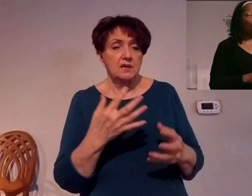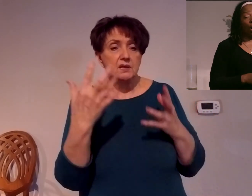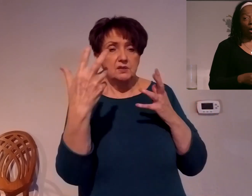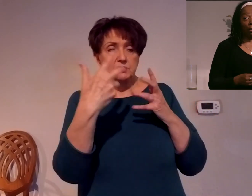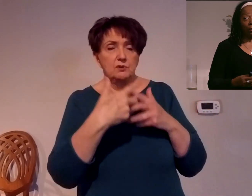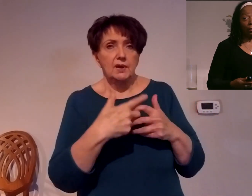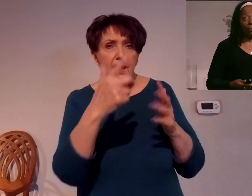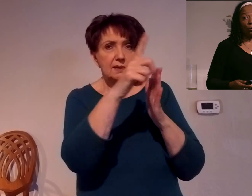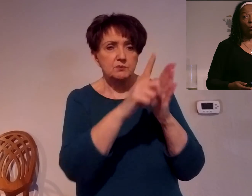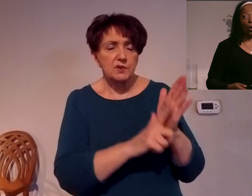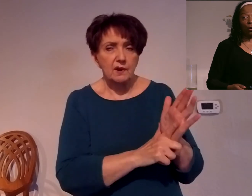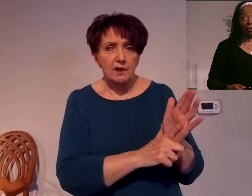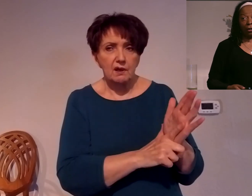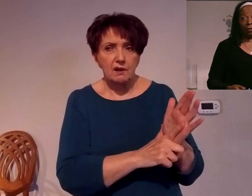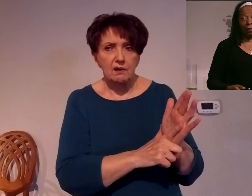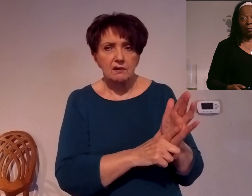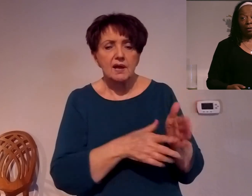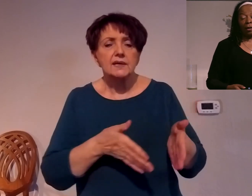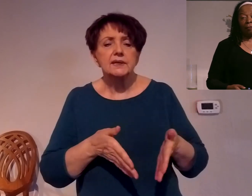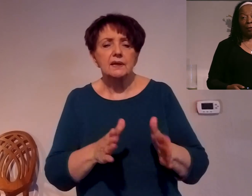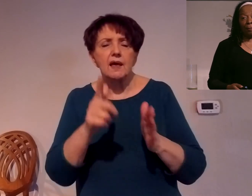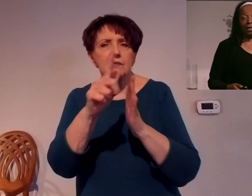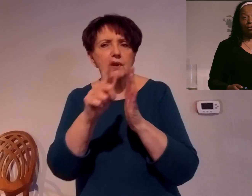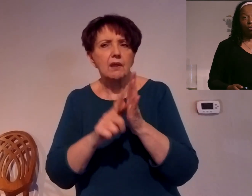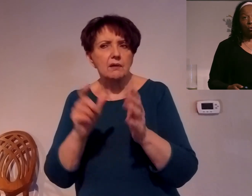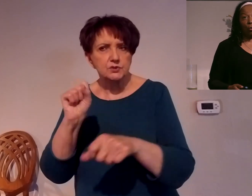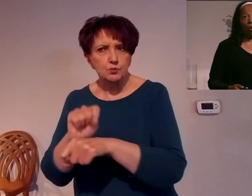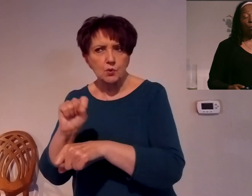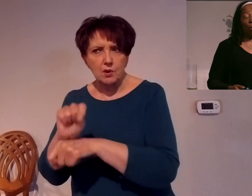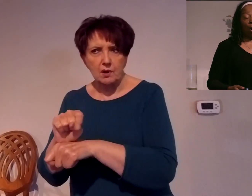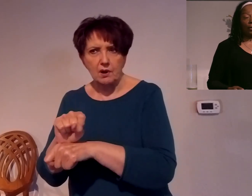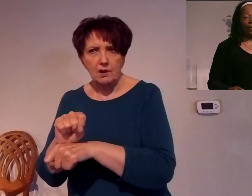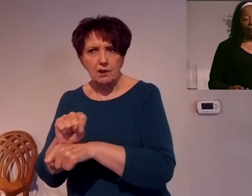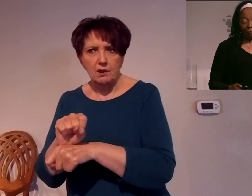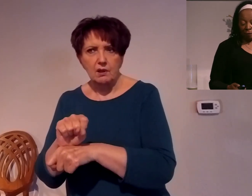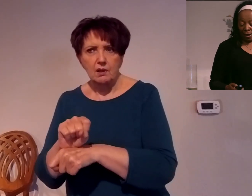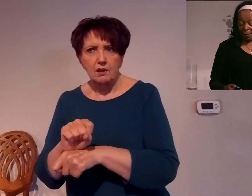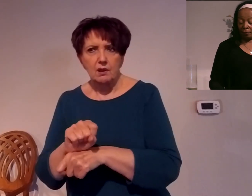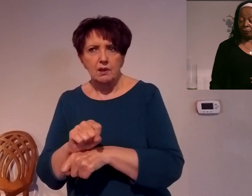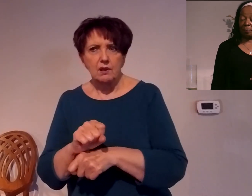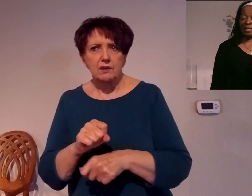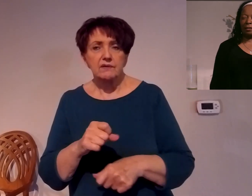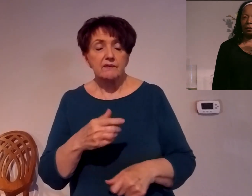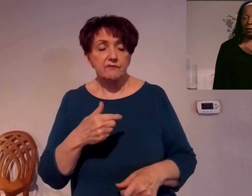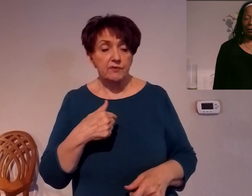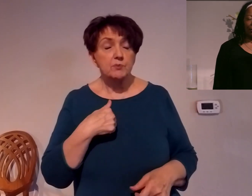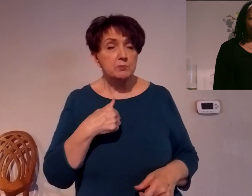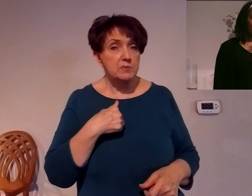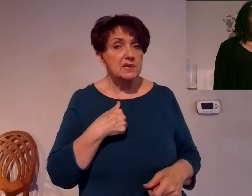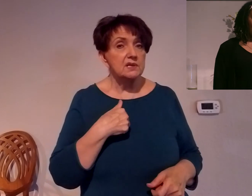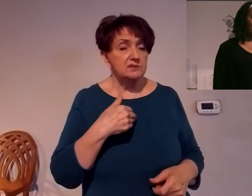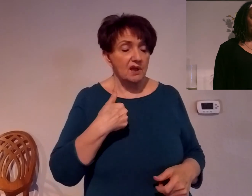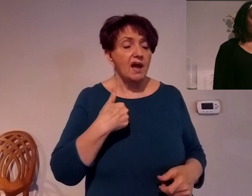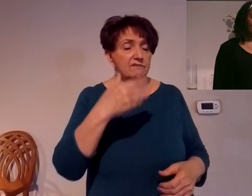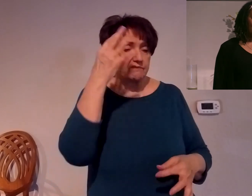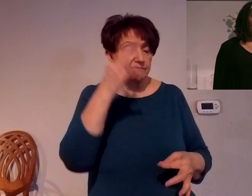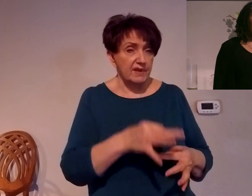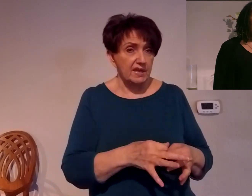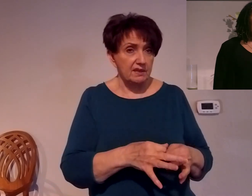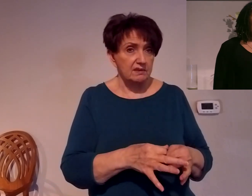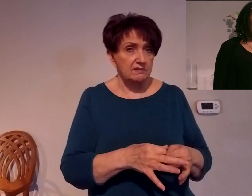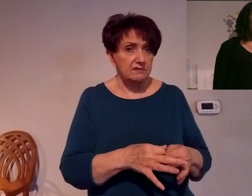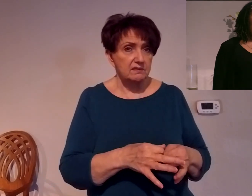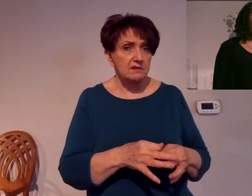let law work. For me to walk in faith, to be clear and